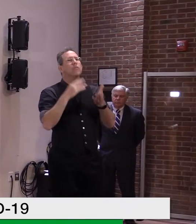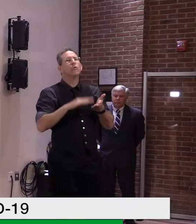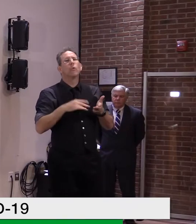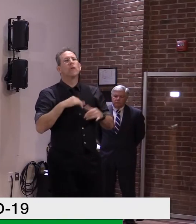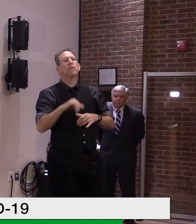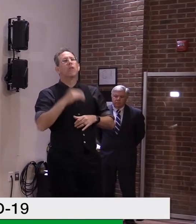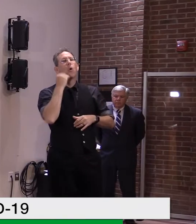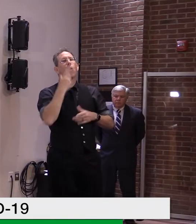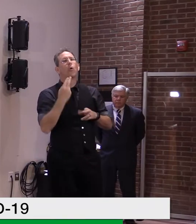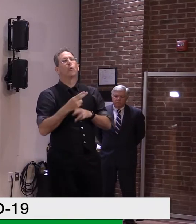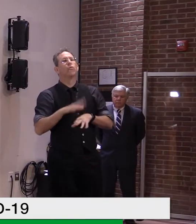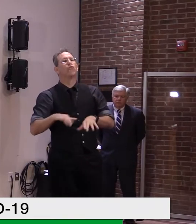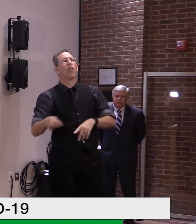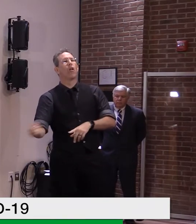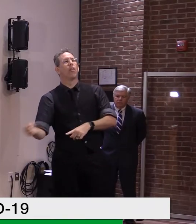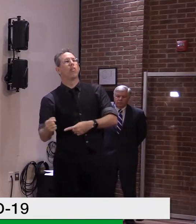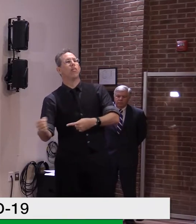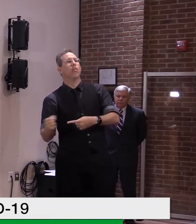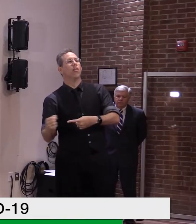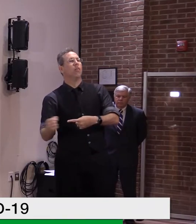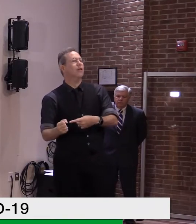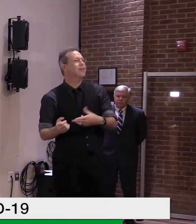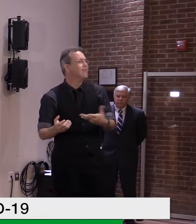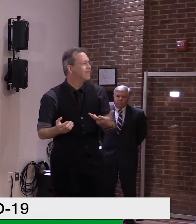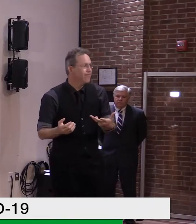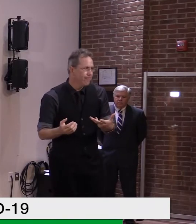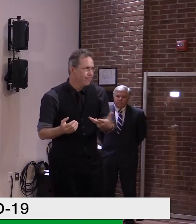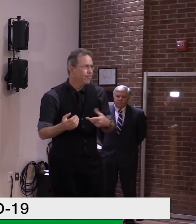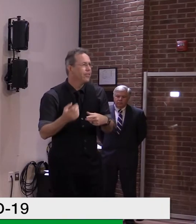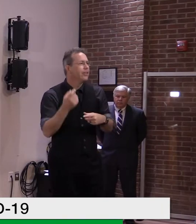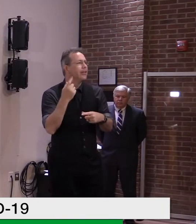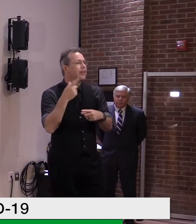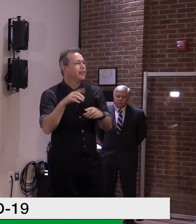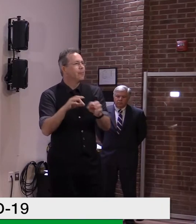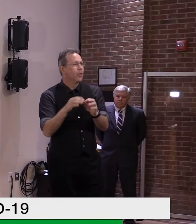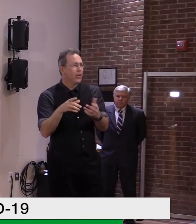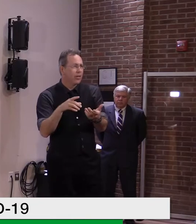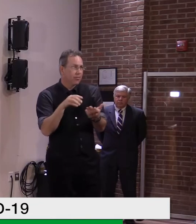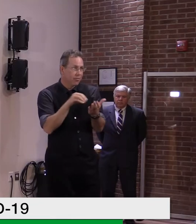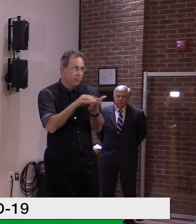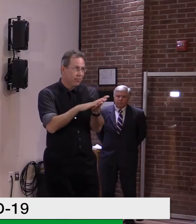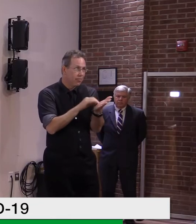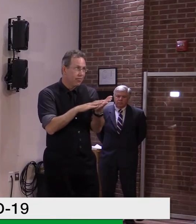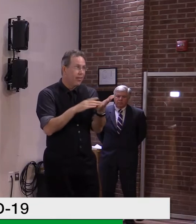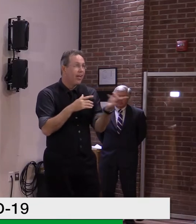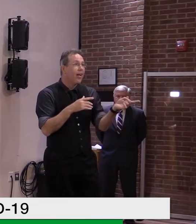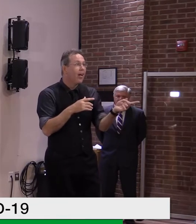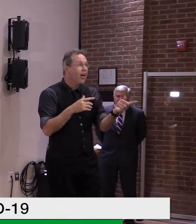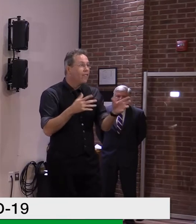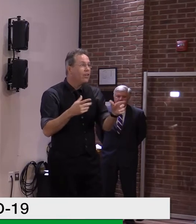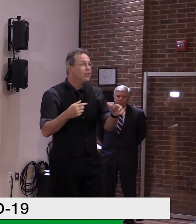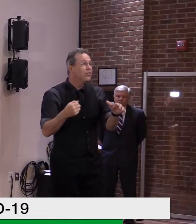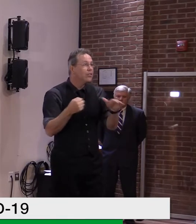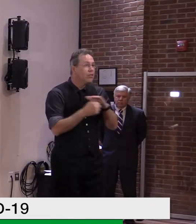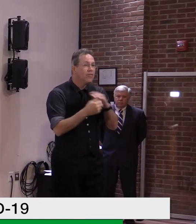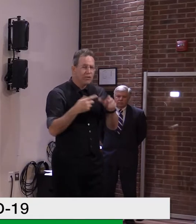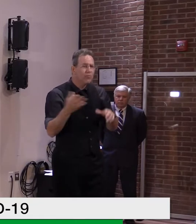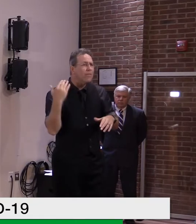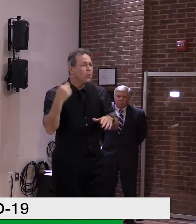they had prior to COVID was no longer available due to some specific COVID reason. You know, again,